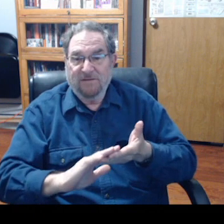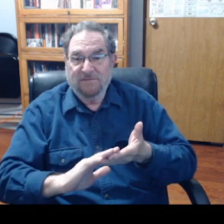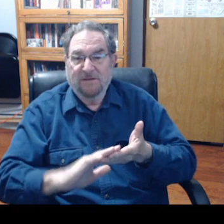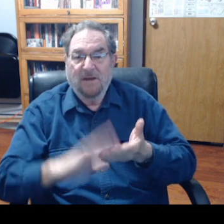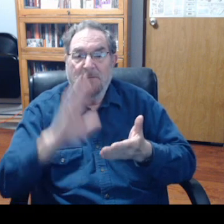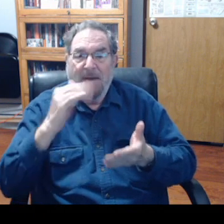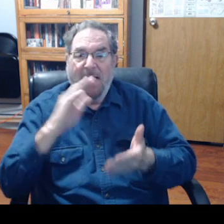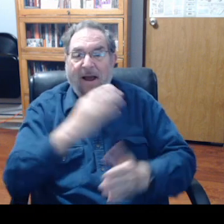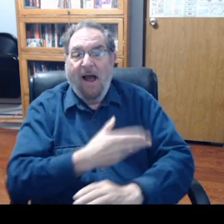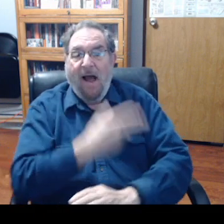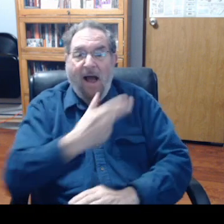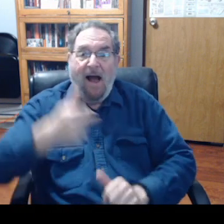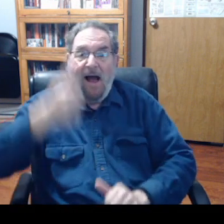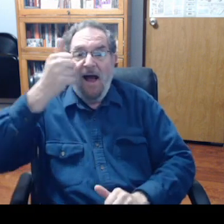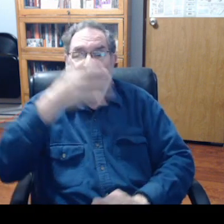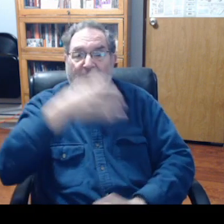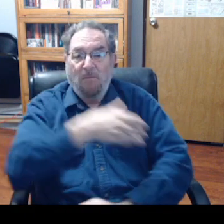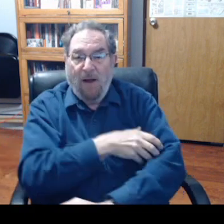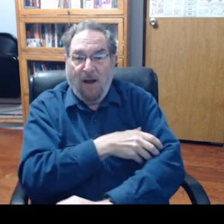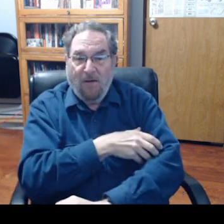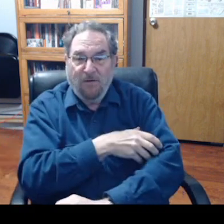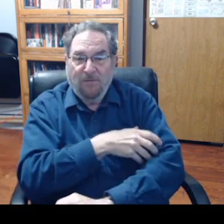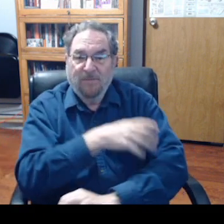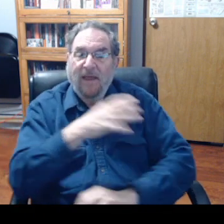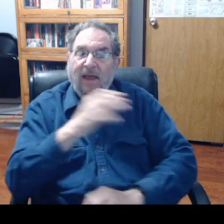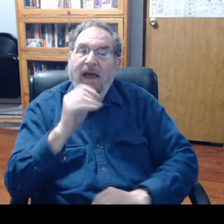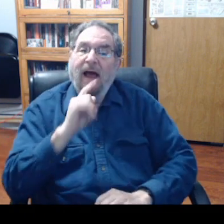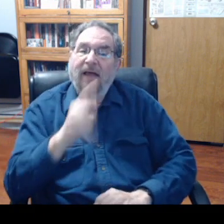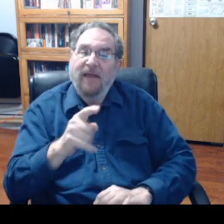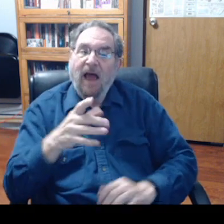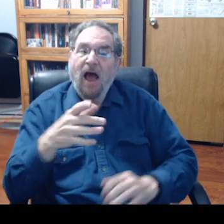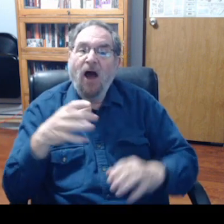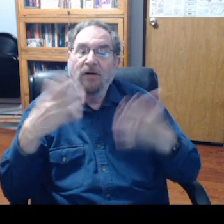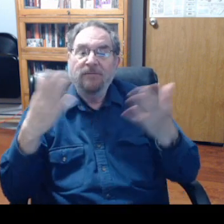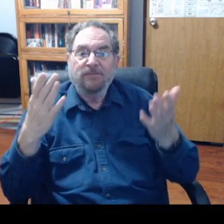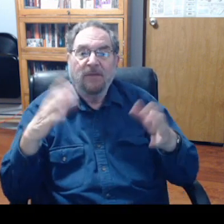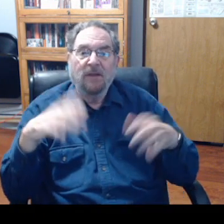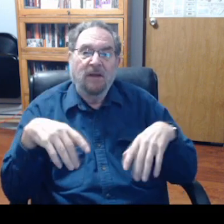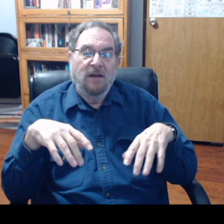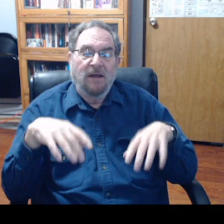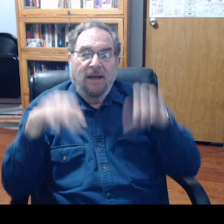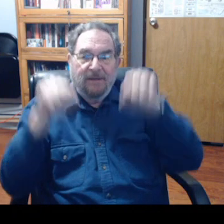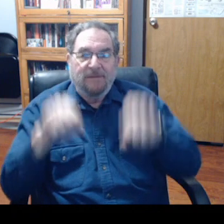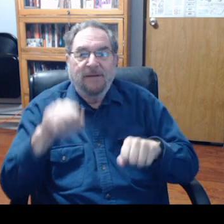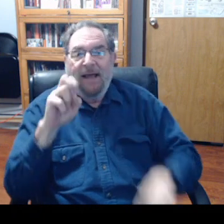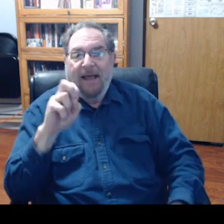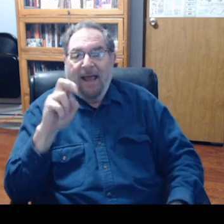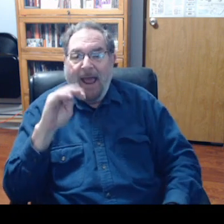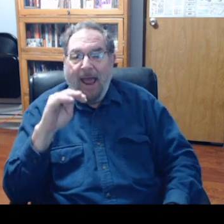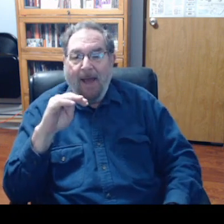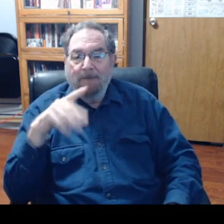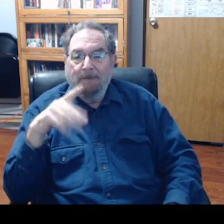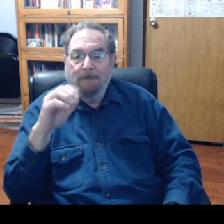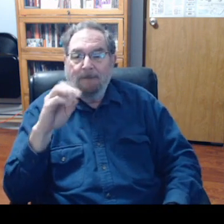forgiven by a higher power. And they are